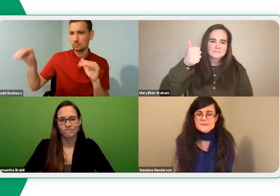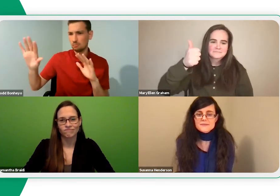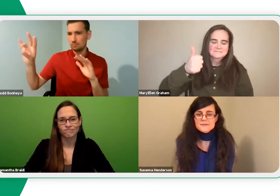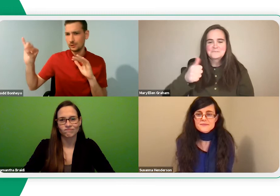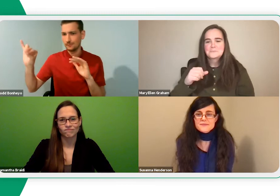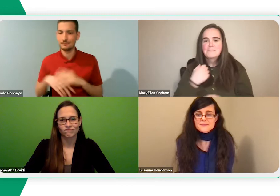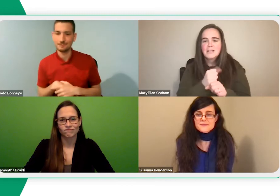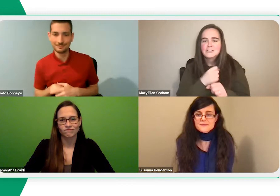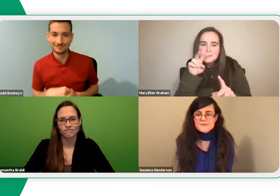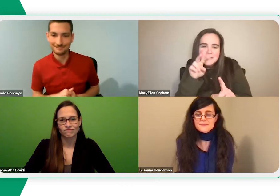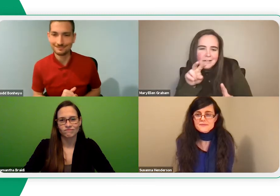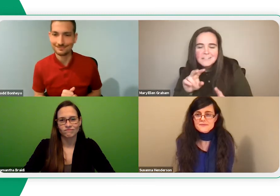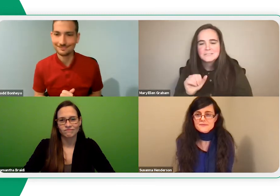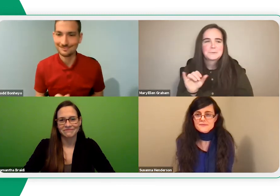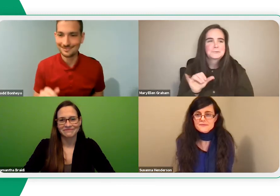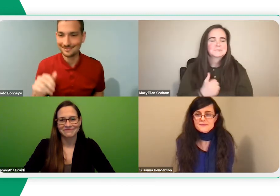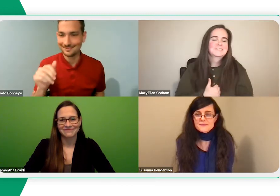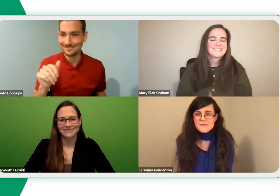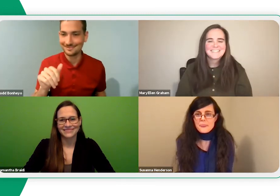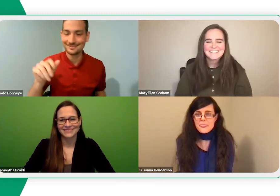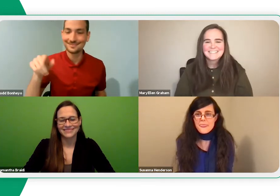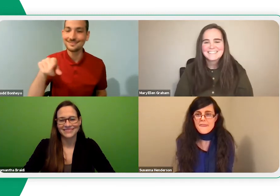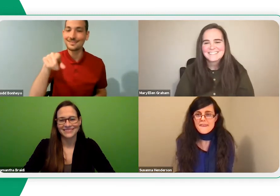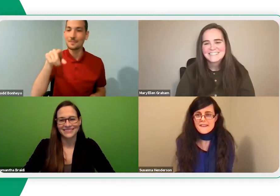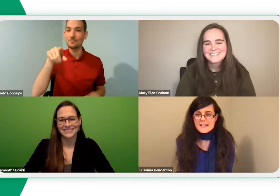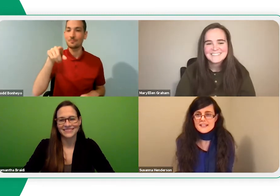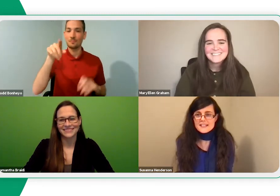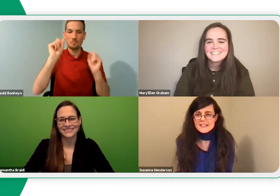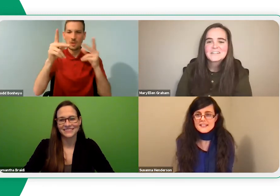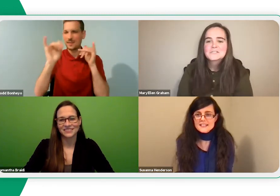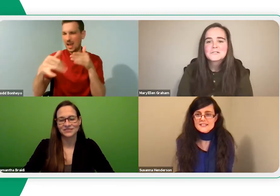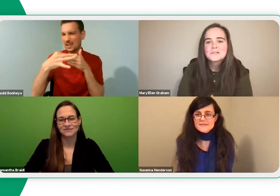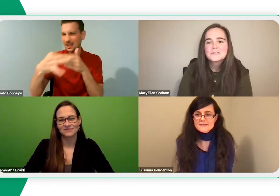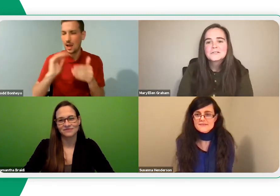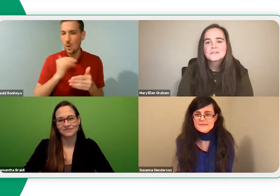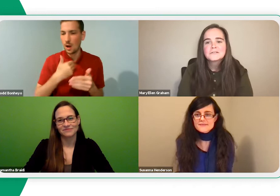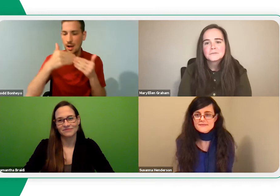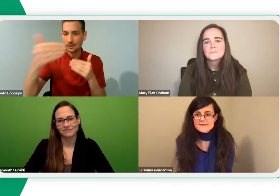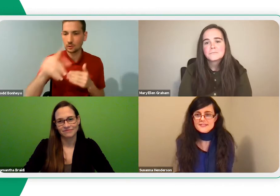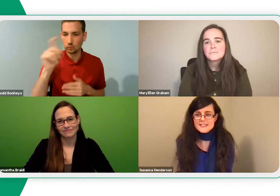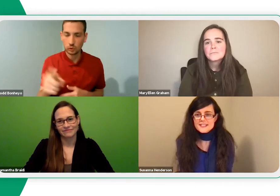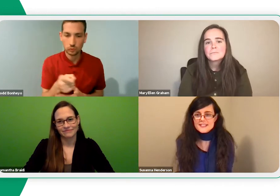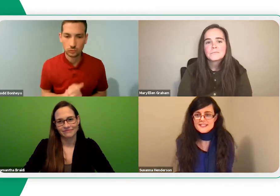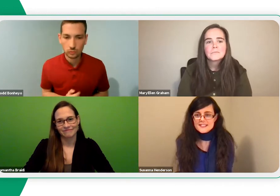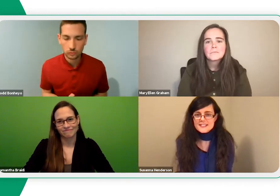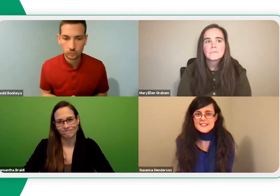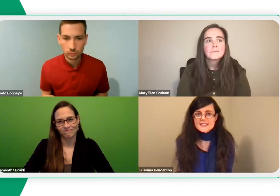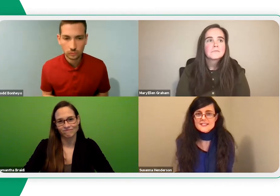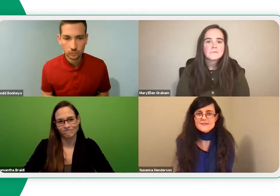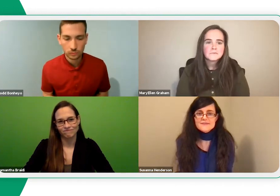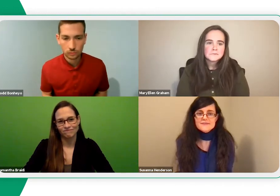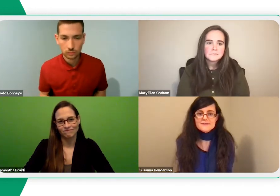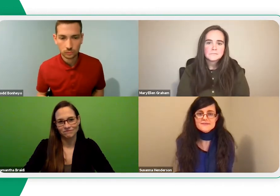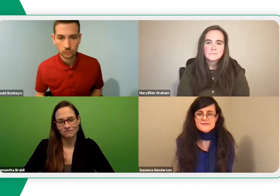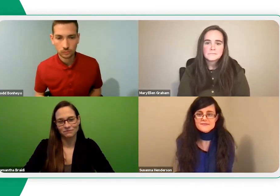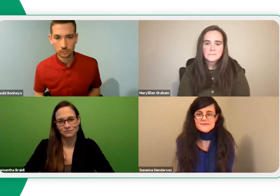70%, responding at 69%. 25 people. I was just making sure I saw it correctly too. So that will lead us actually